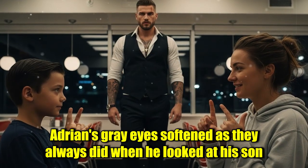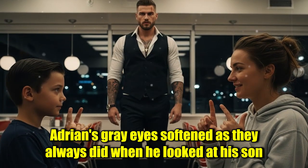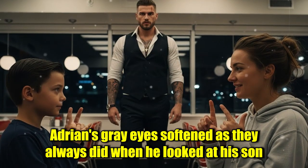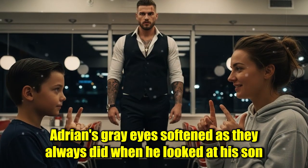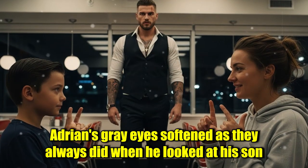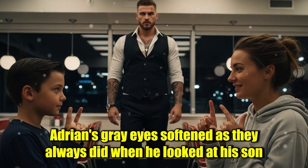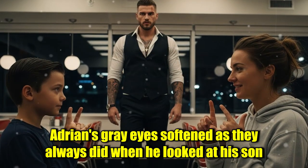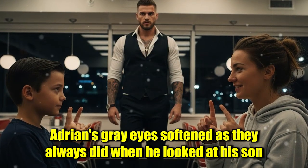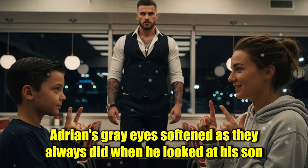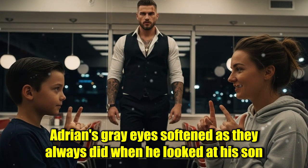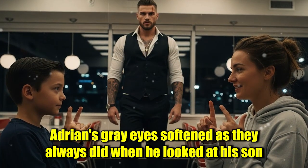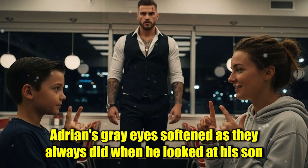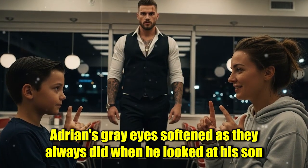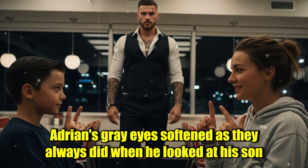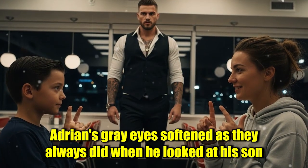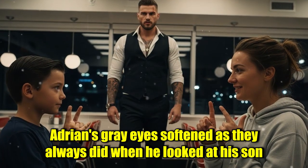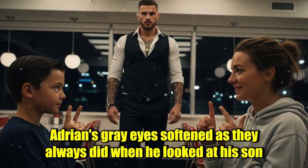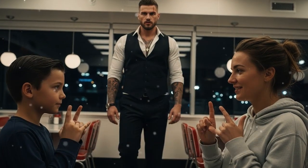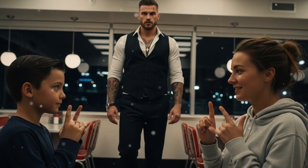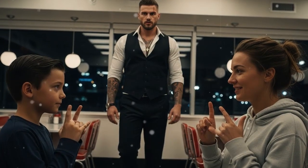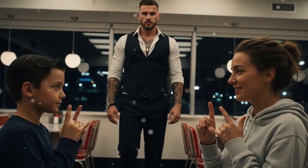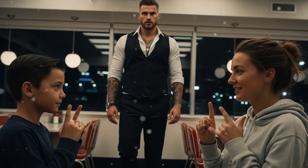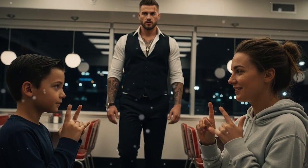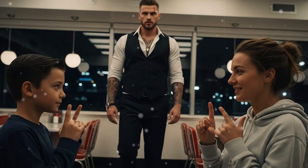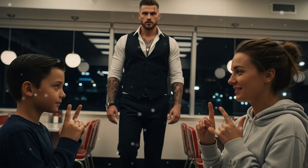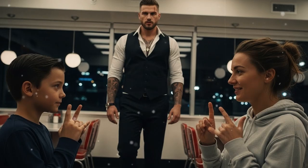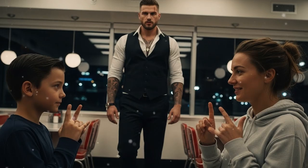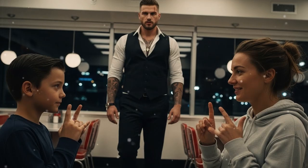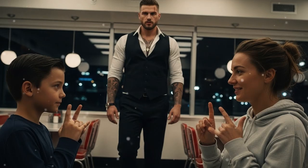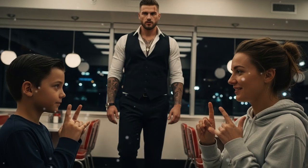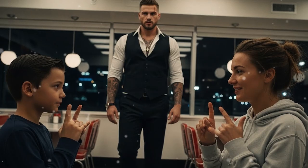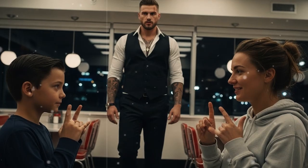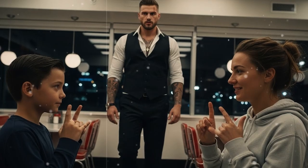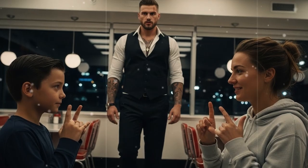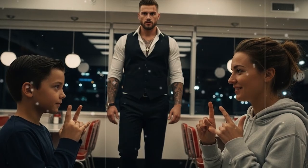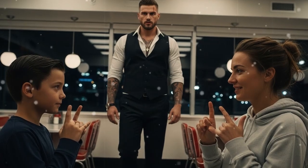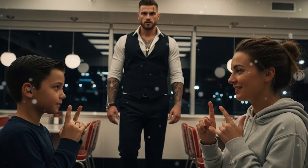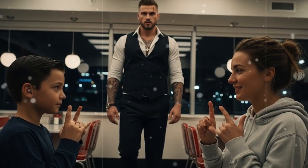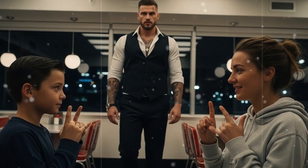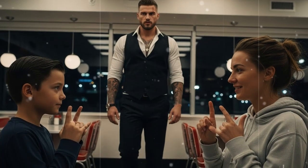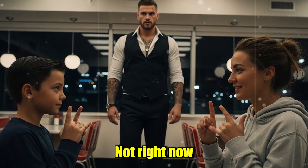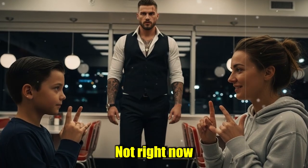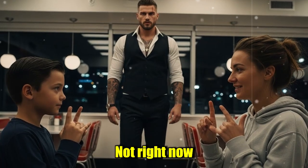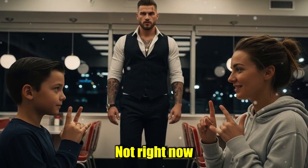eyes softened as they always did when he looked at his son, but his jaw remained set. "It's not safe, kid. Not right